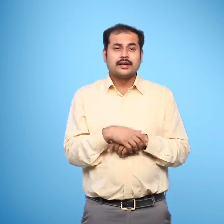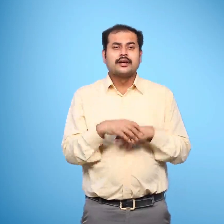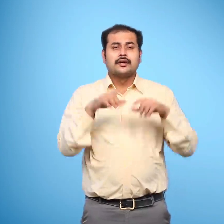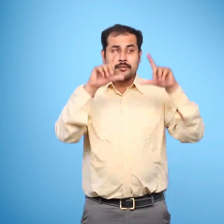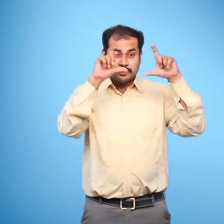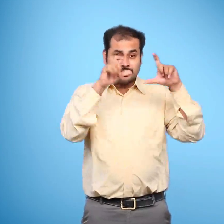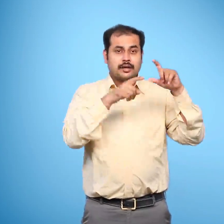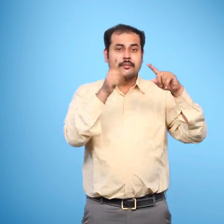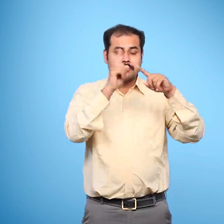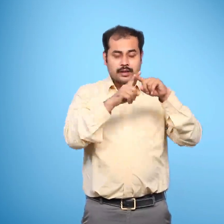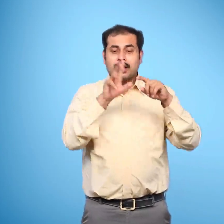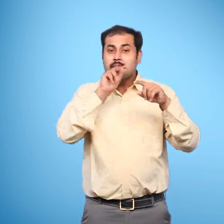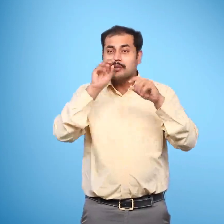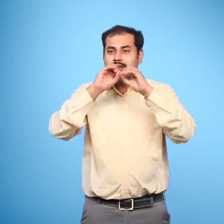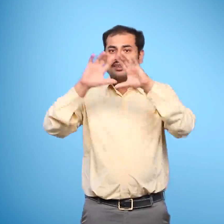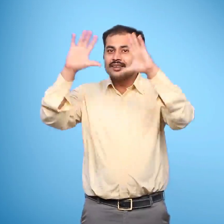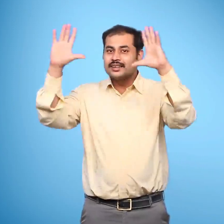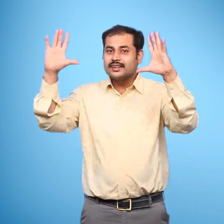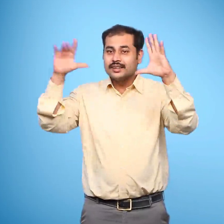and each picture has some speech bubbles.